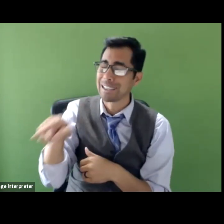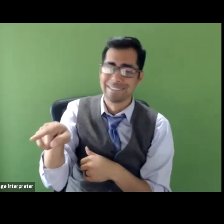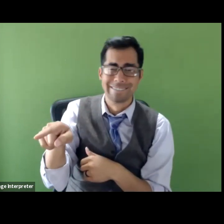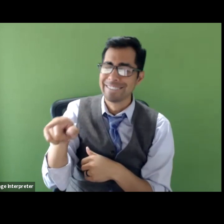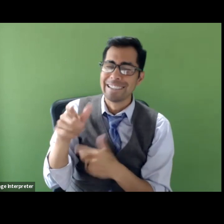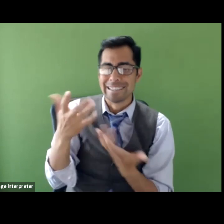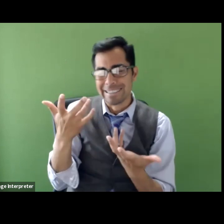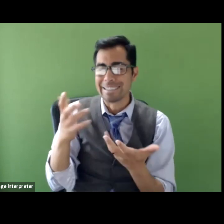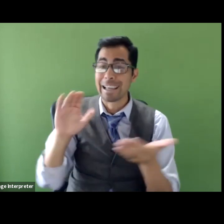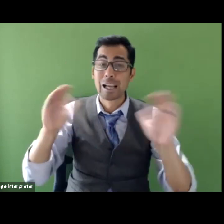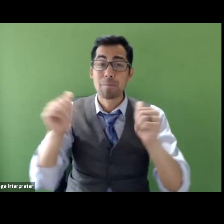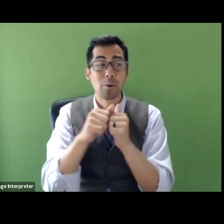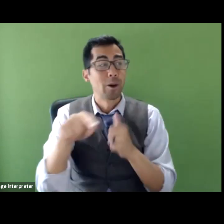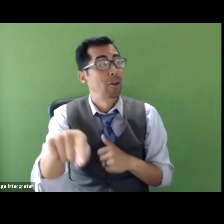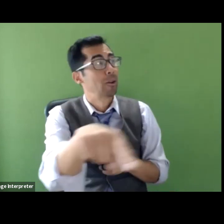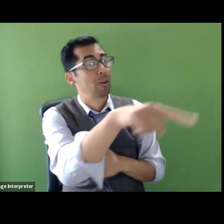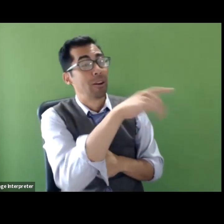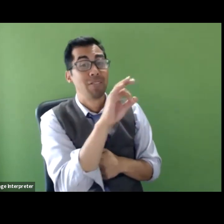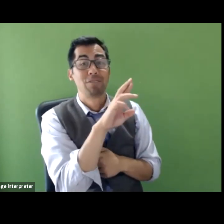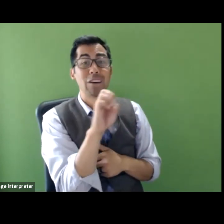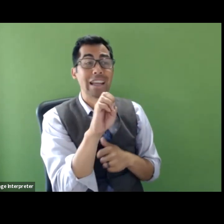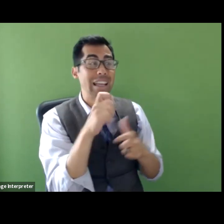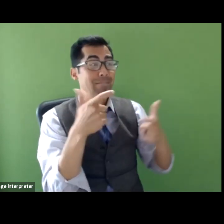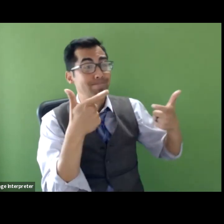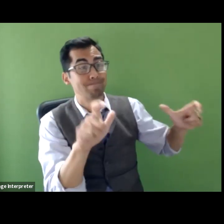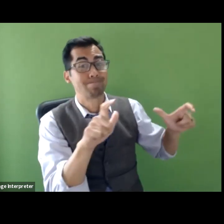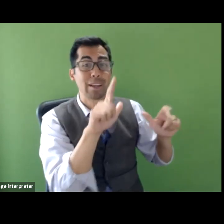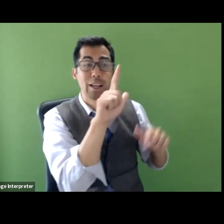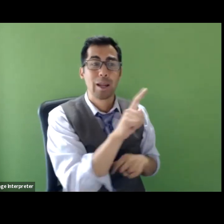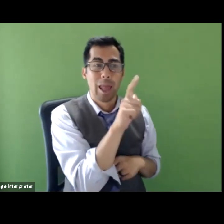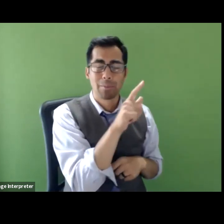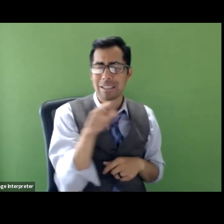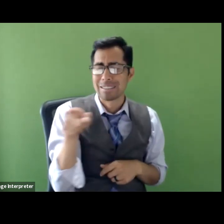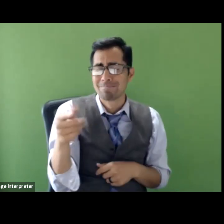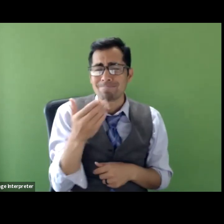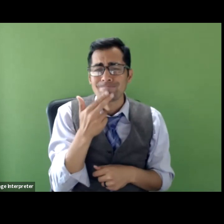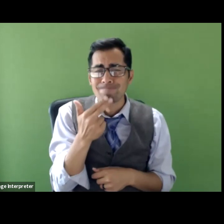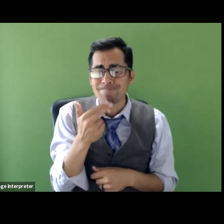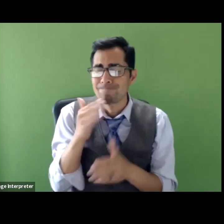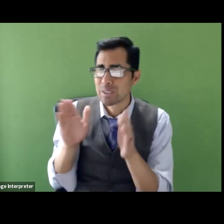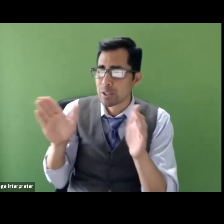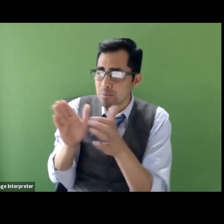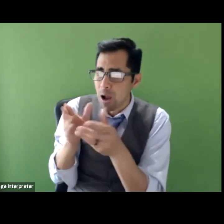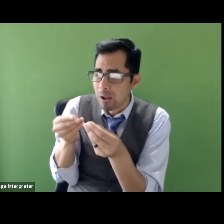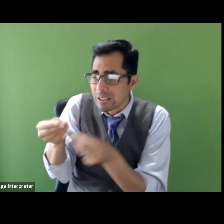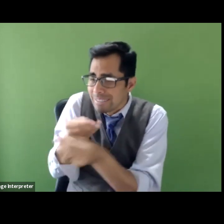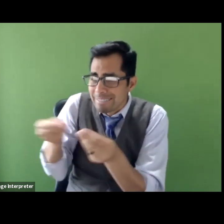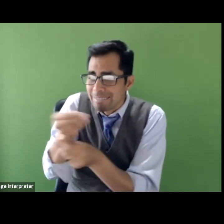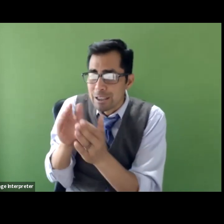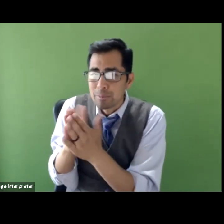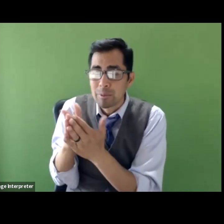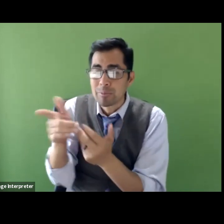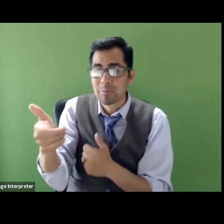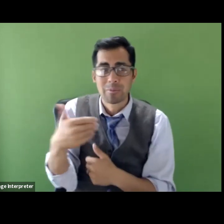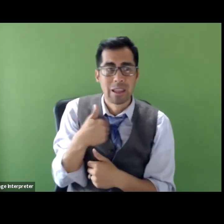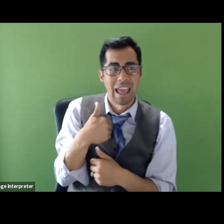taking free public libraries for granted. The small circulating library that I am describing held a